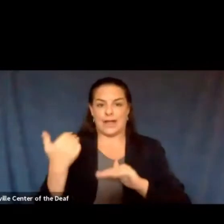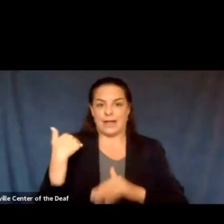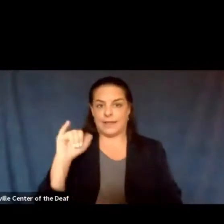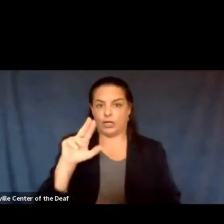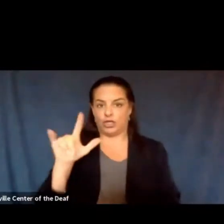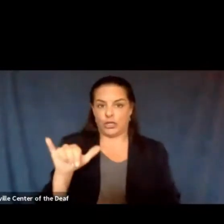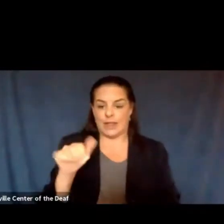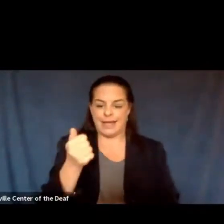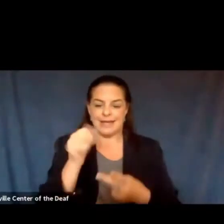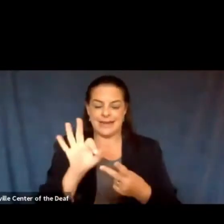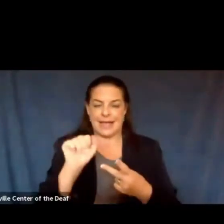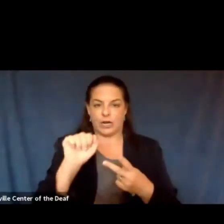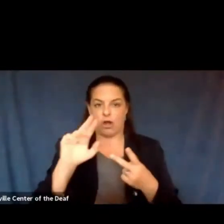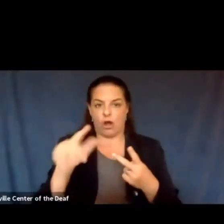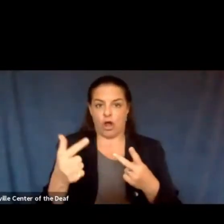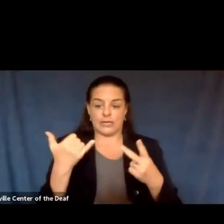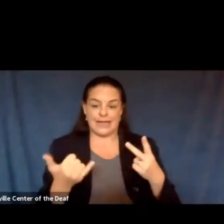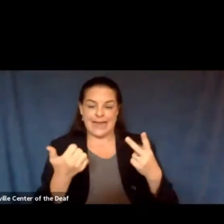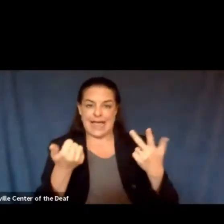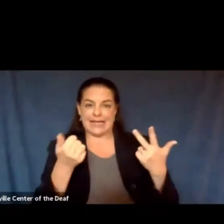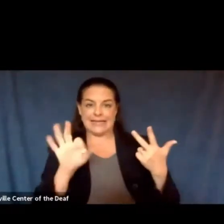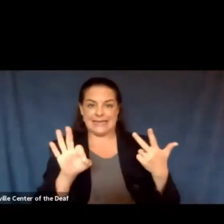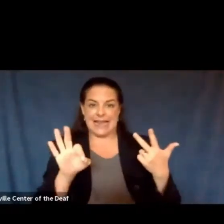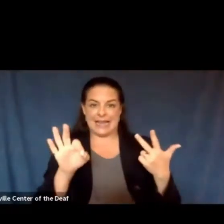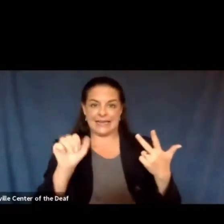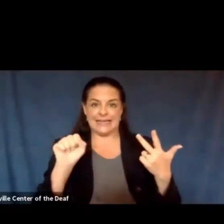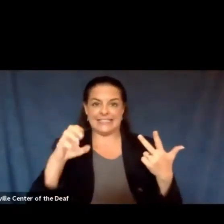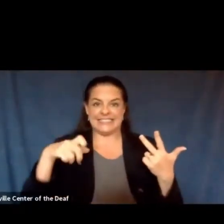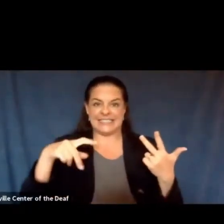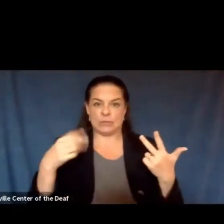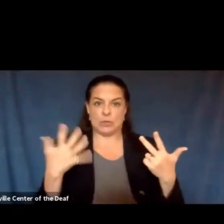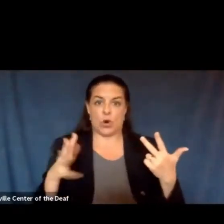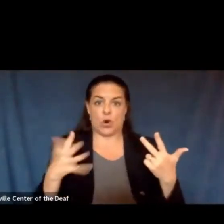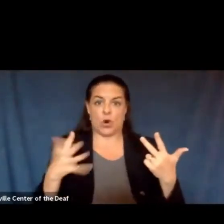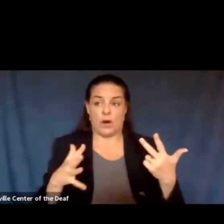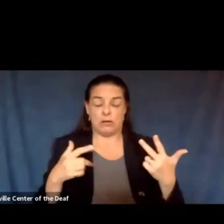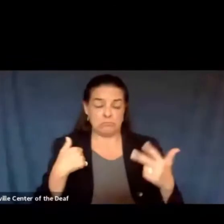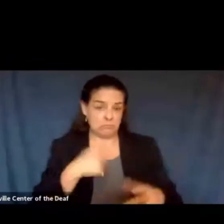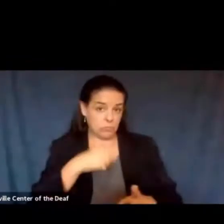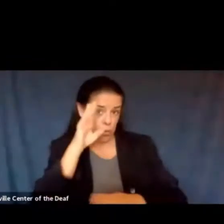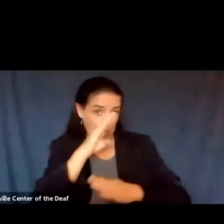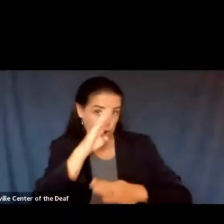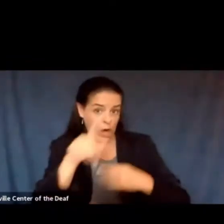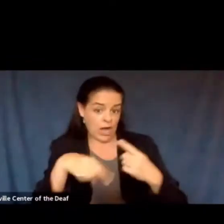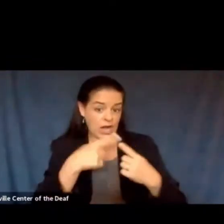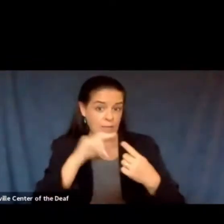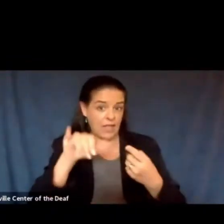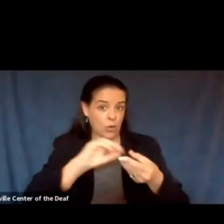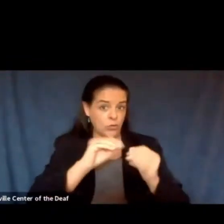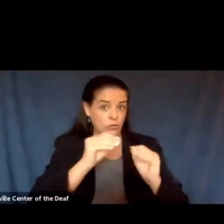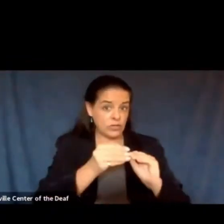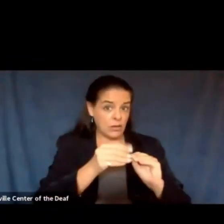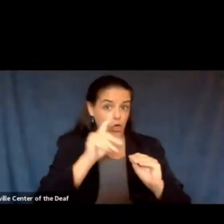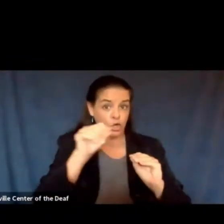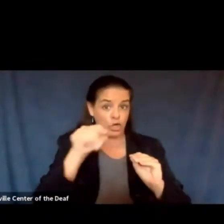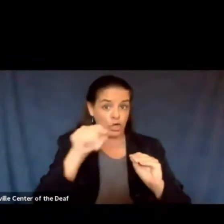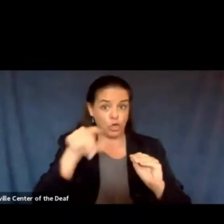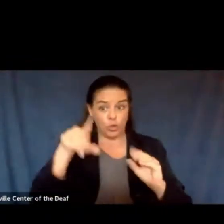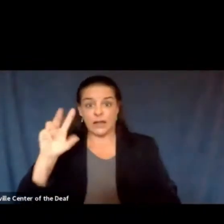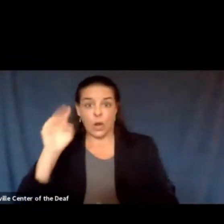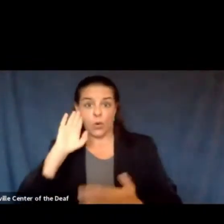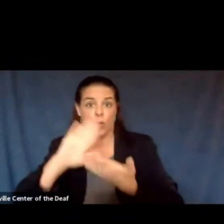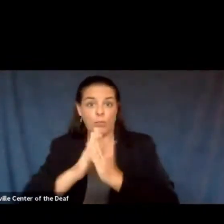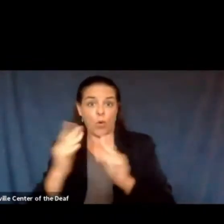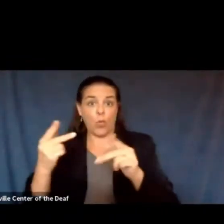July, 19 in August, and we are at 19 for September already. Are we worried about this trend, and do you expect October to be